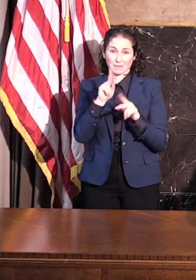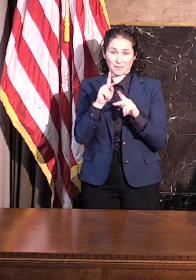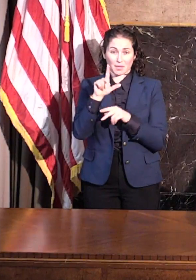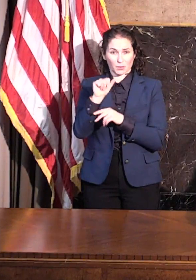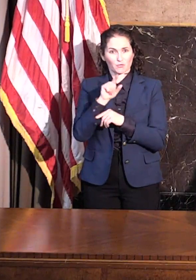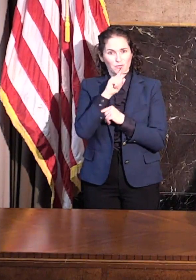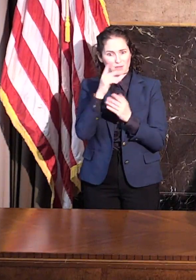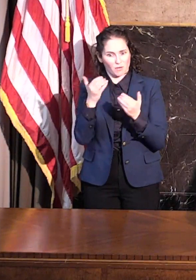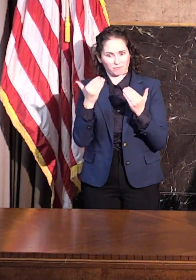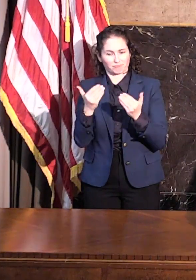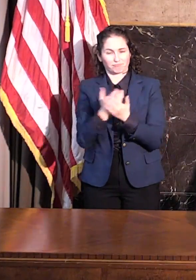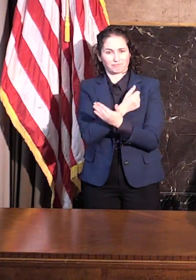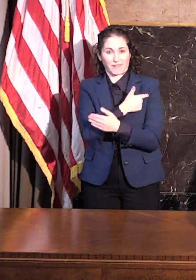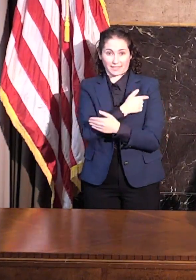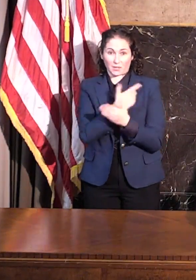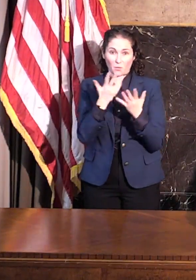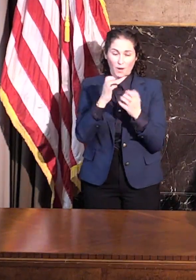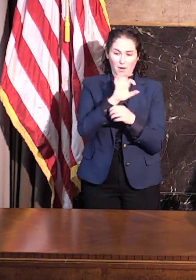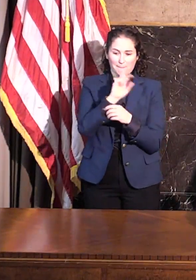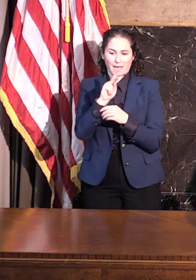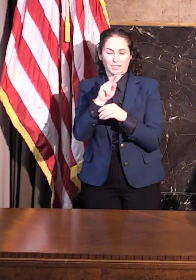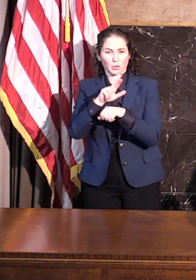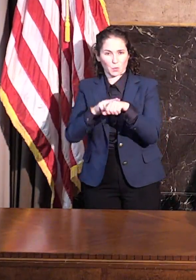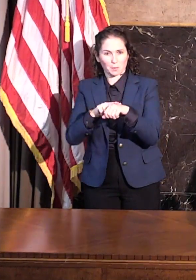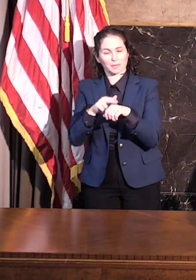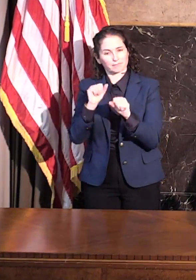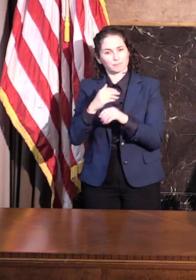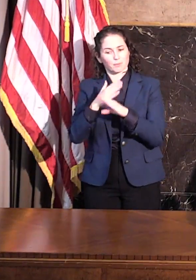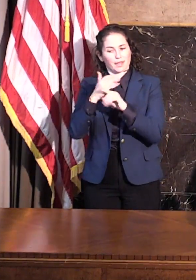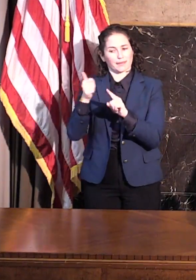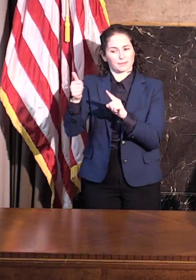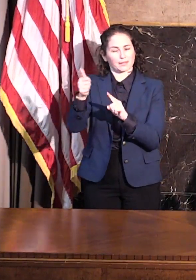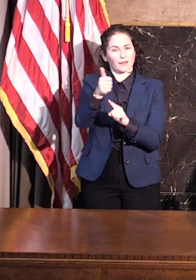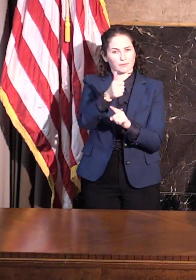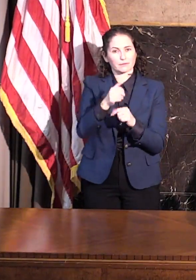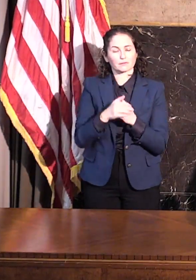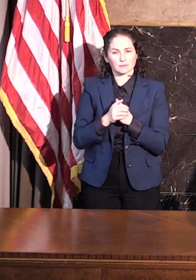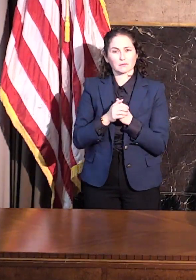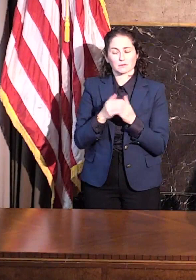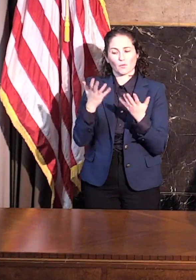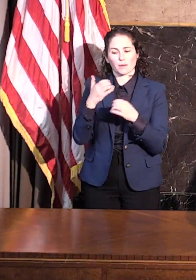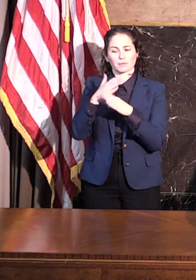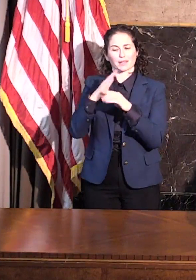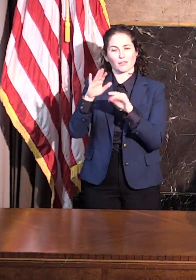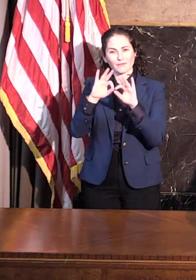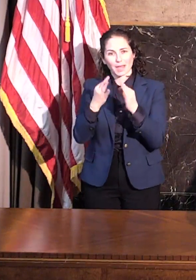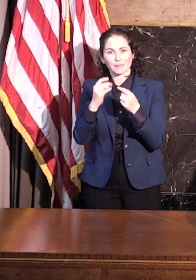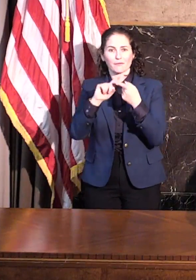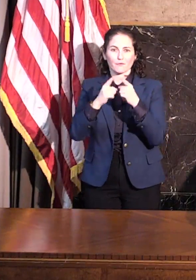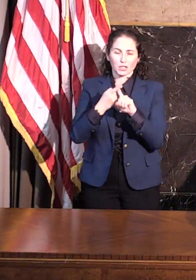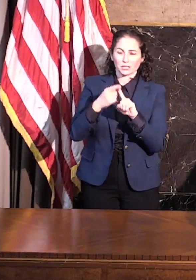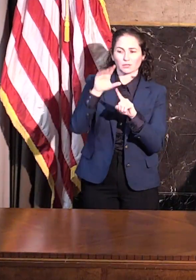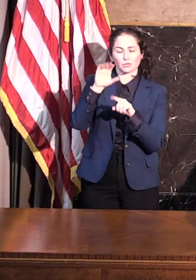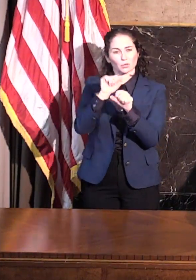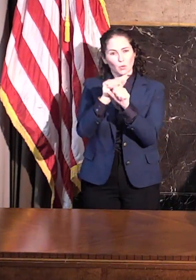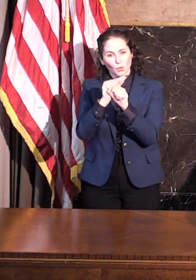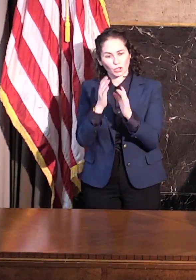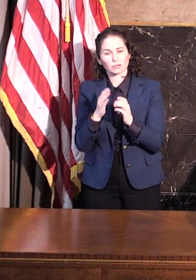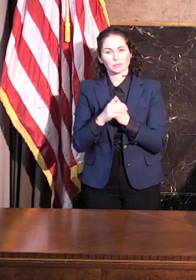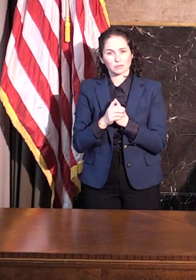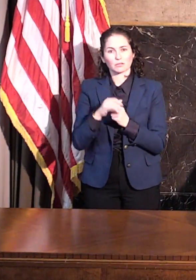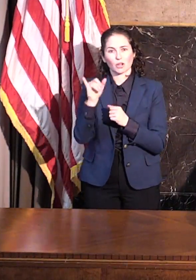time, which is important. But I also think that this is a testament to the hard work of our vaccine providers